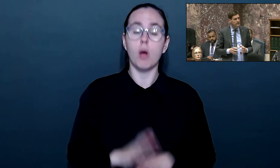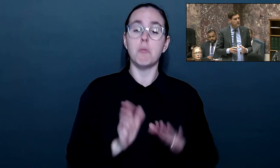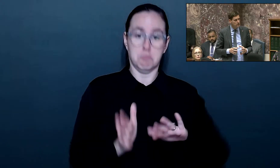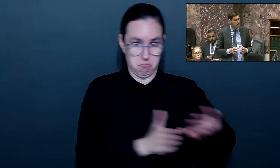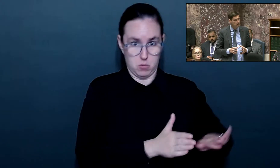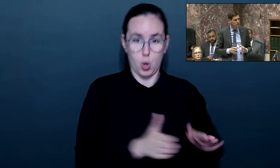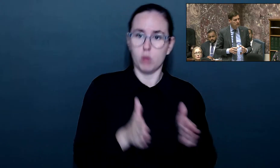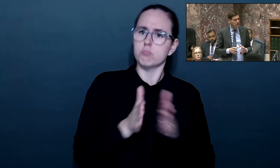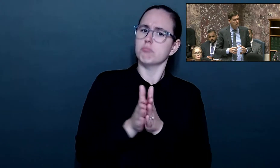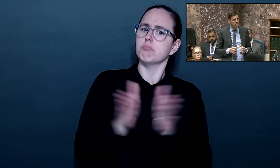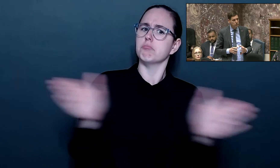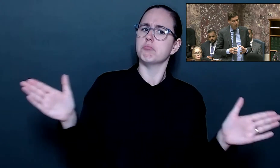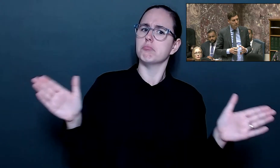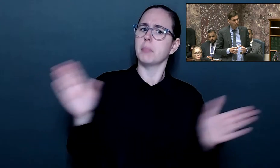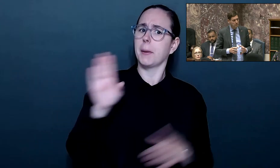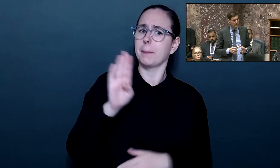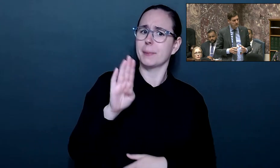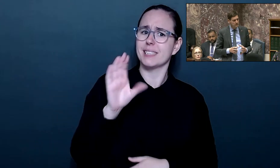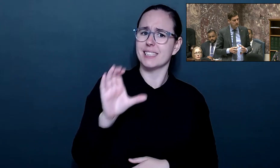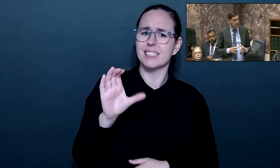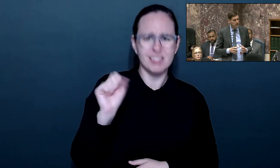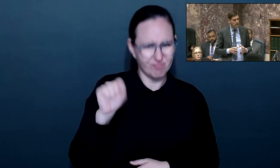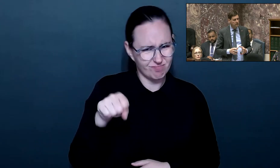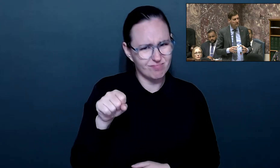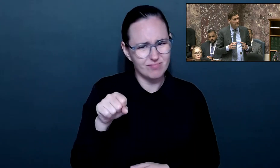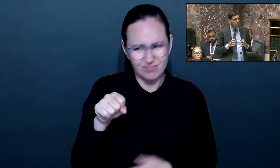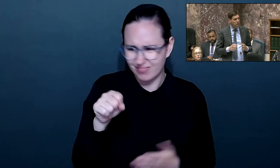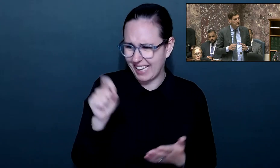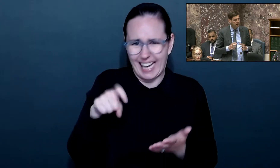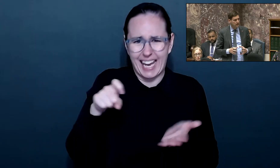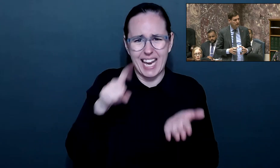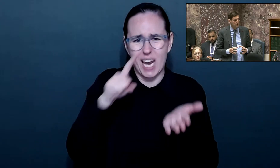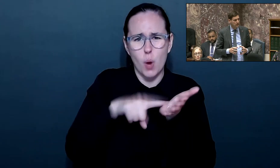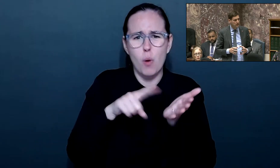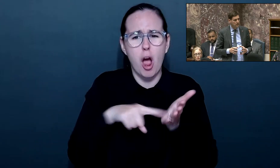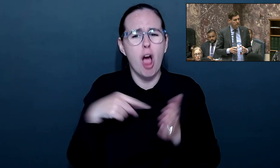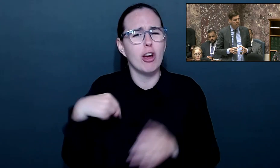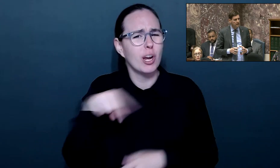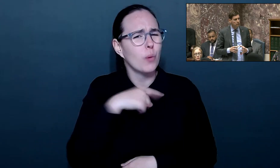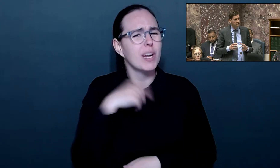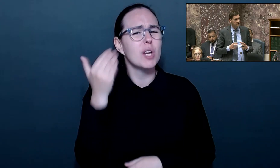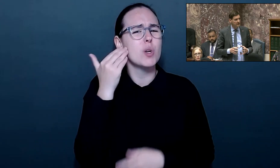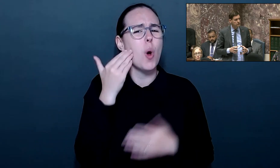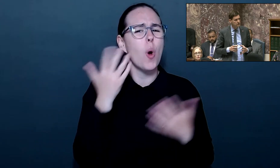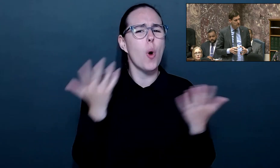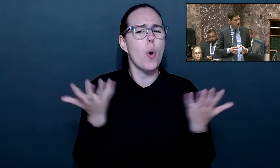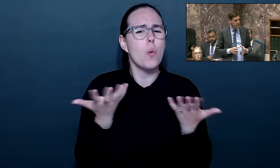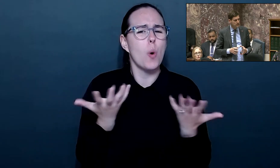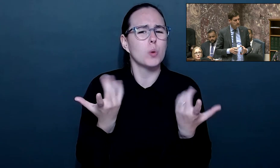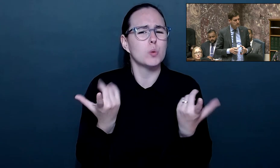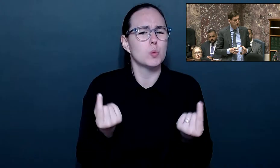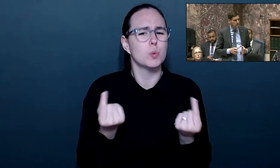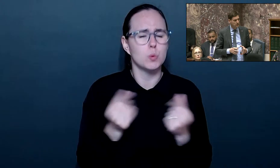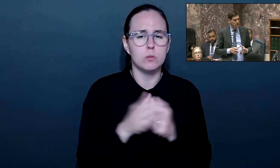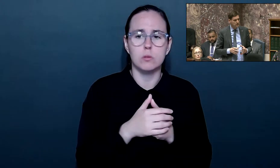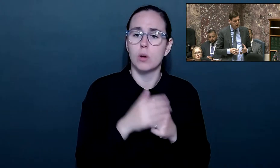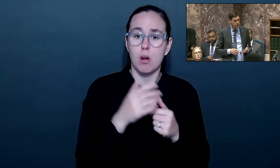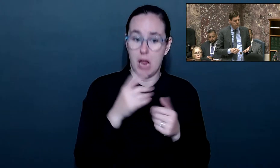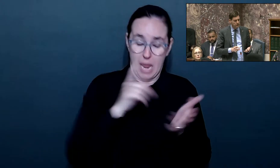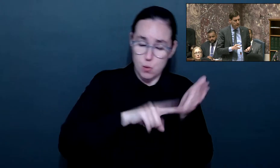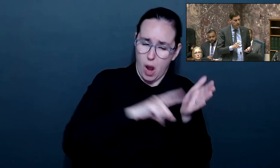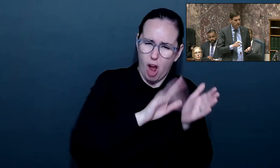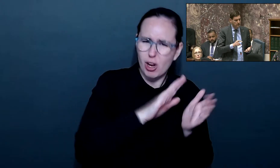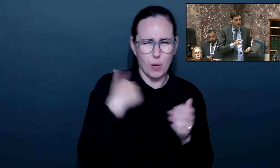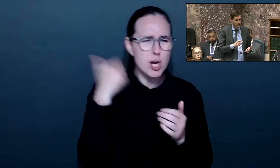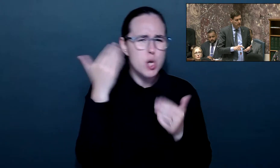we know we need to do, which is open more beds, provide more care, provide more interventions in communities, because that's